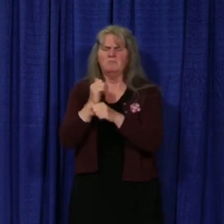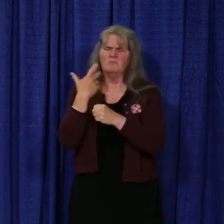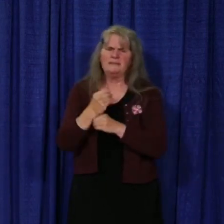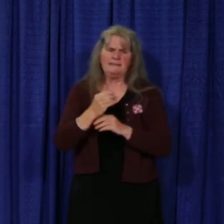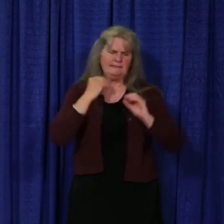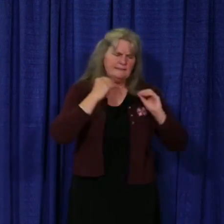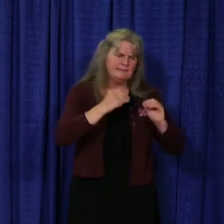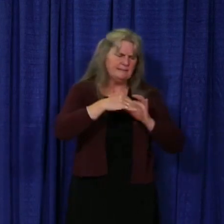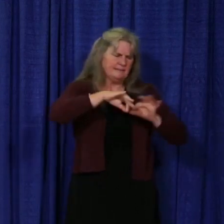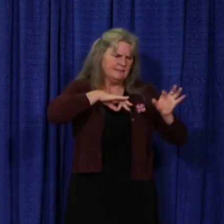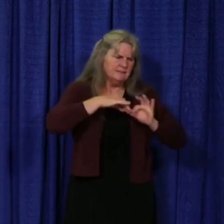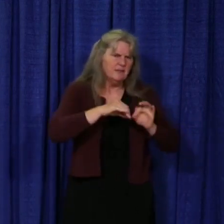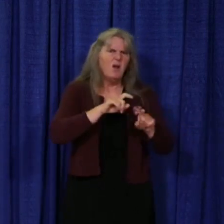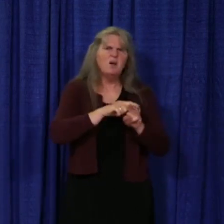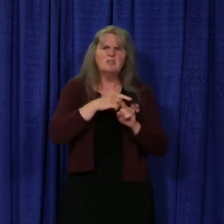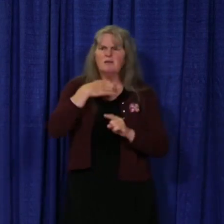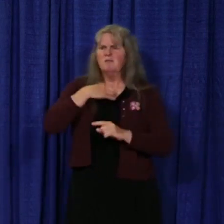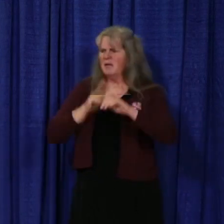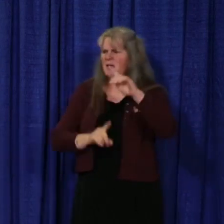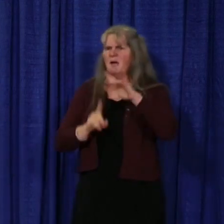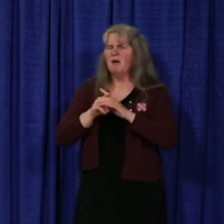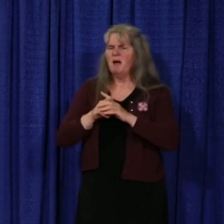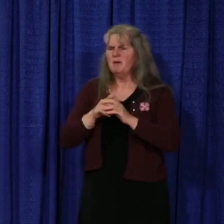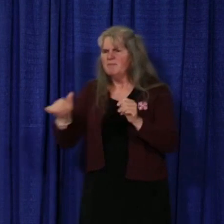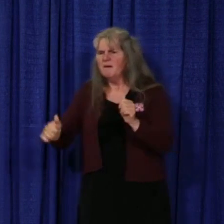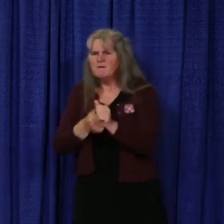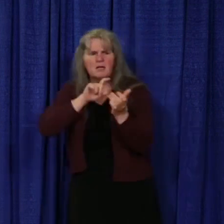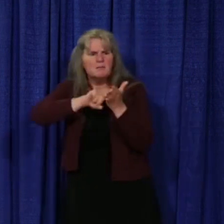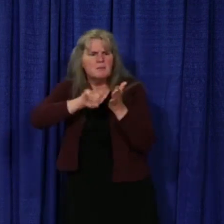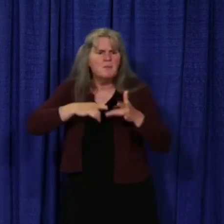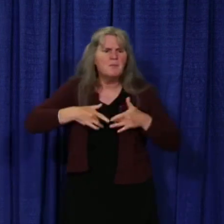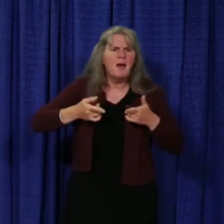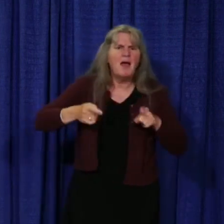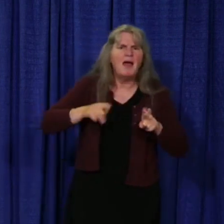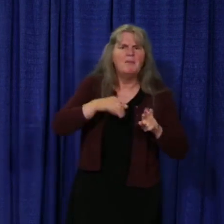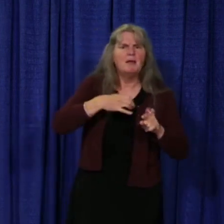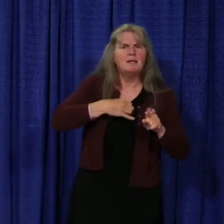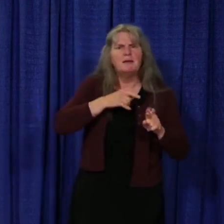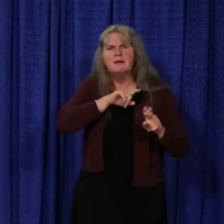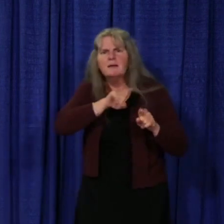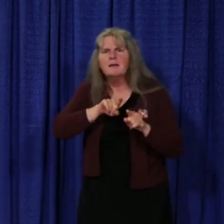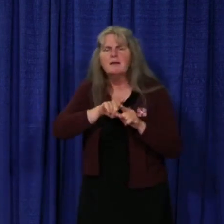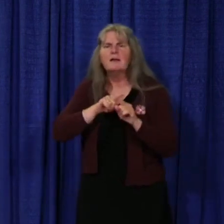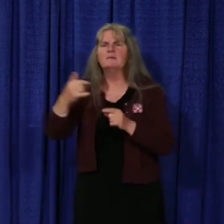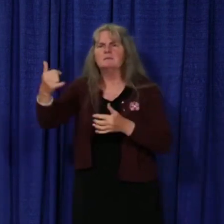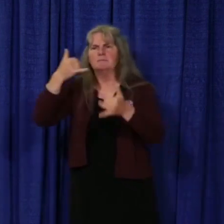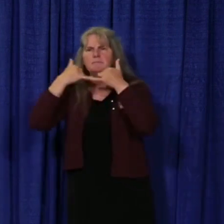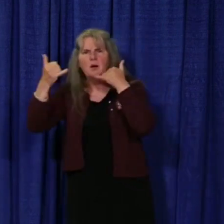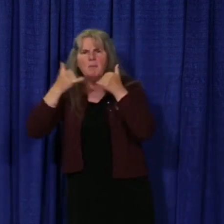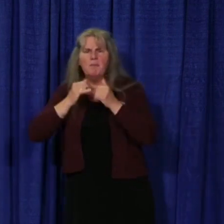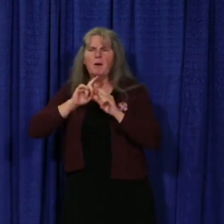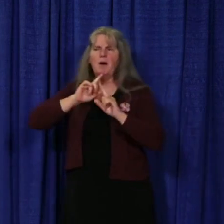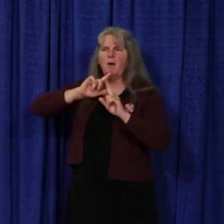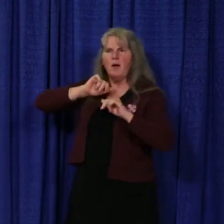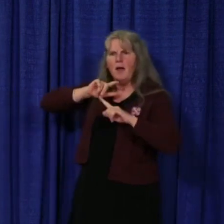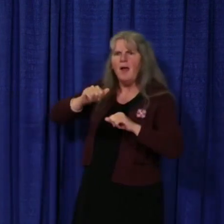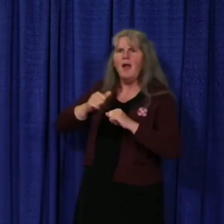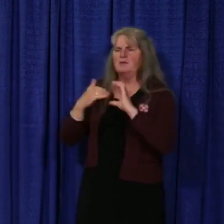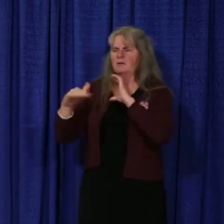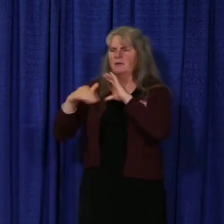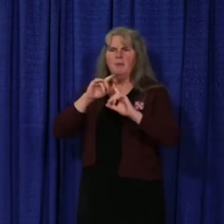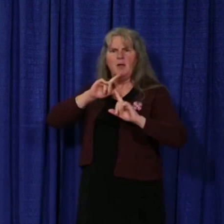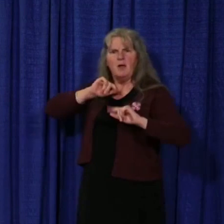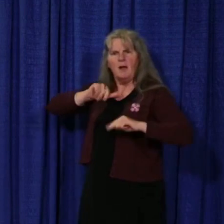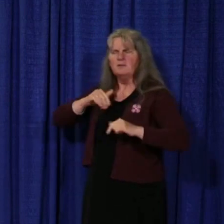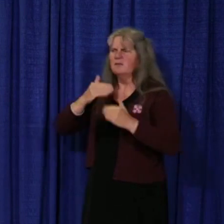and investigate complaints that have come up. The folks that are on the telephone information lines and answering the emails, thank you very much